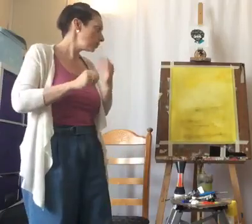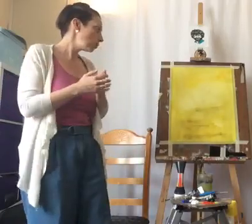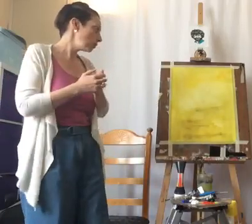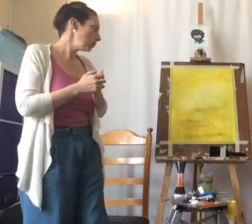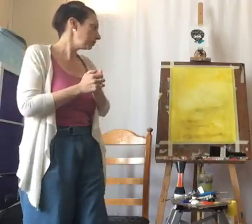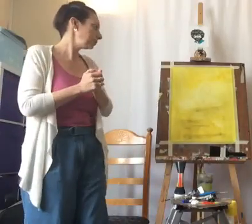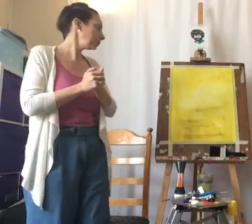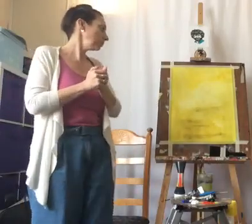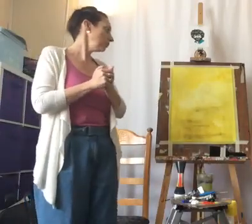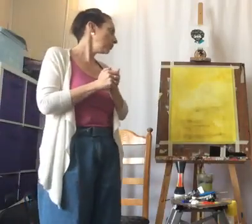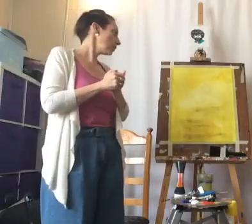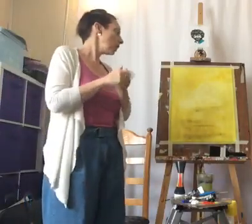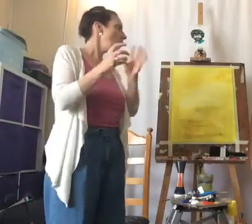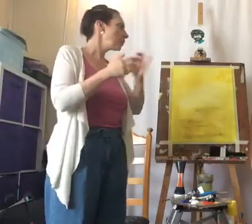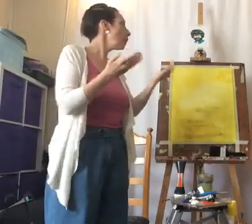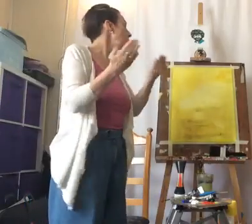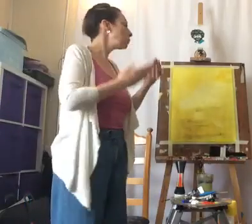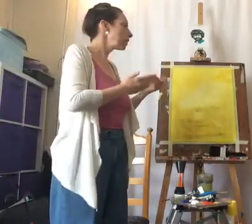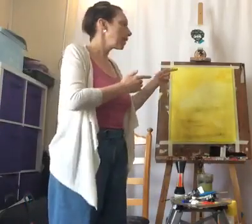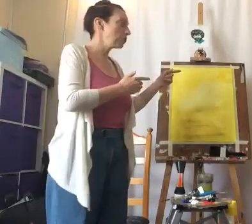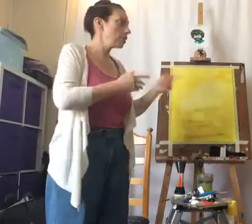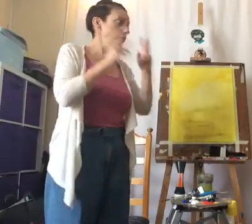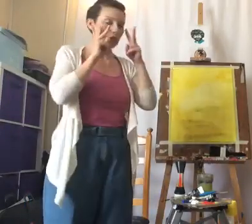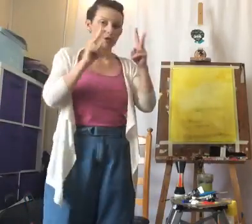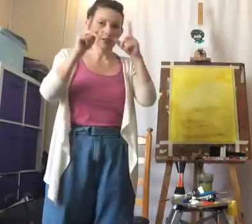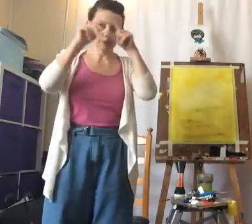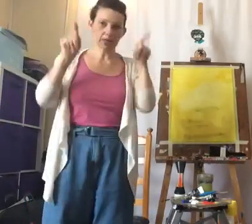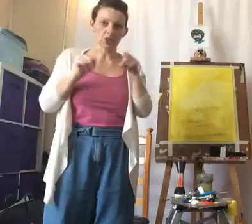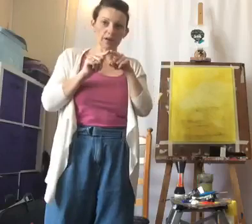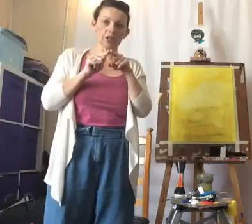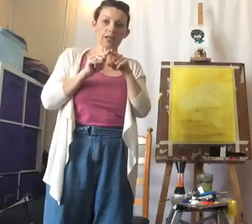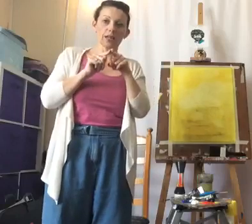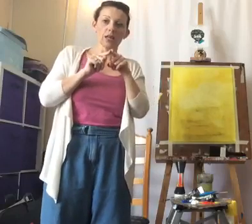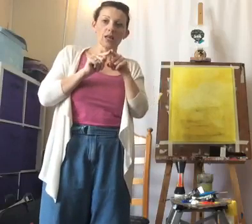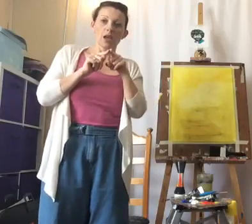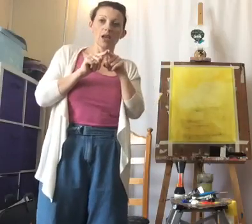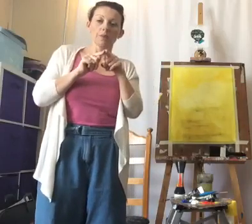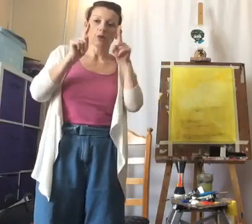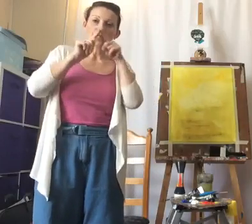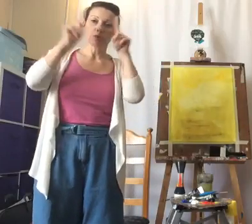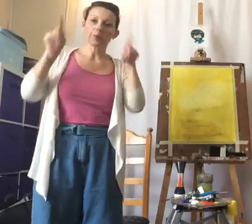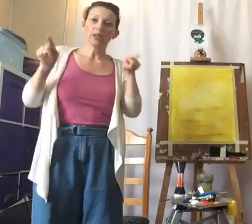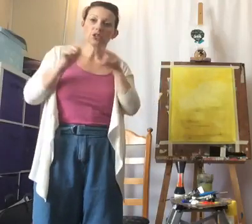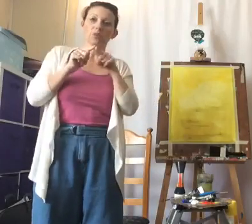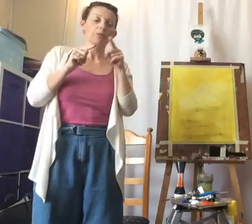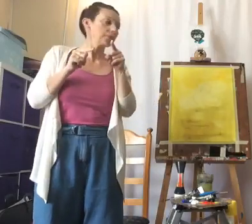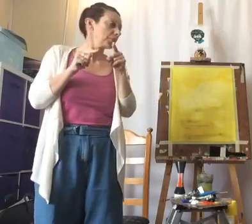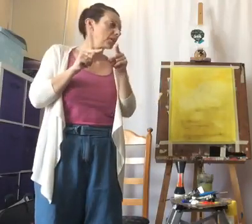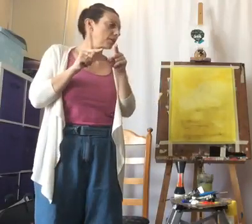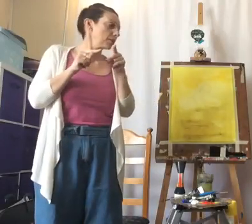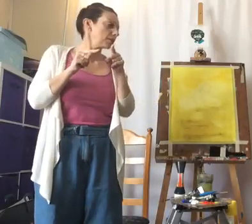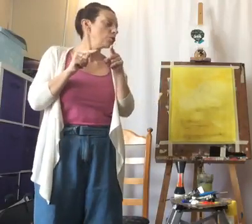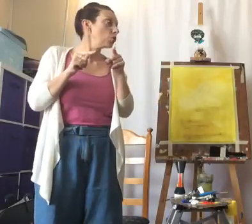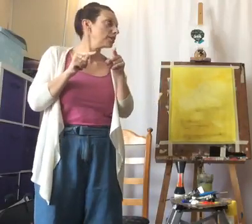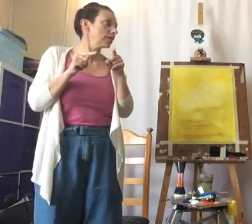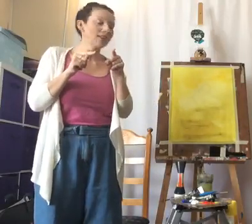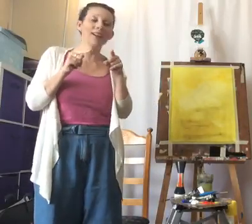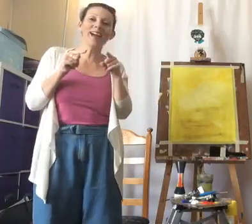problem. Well, if they... I'm going to bring the camera over so you can see the picture actually, because there was a picture that we...